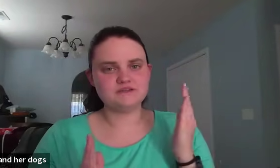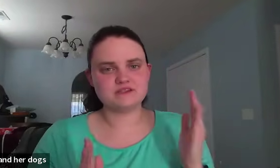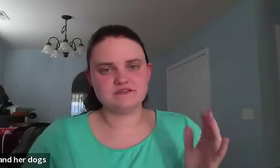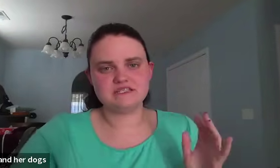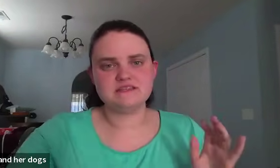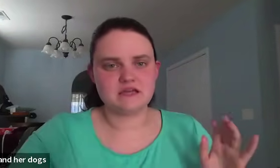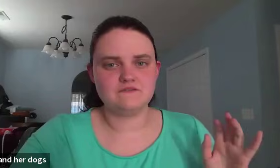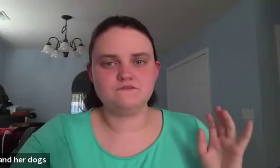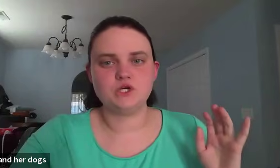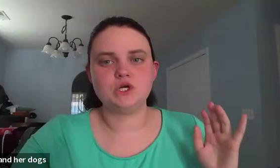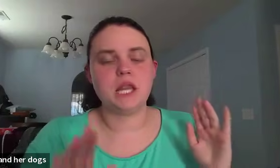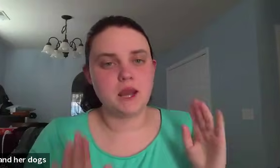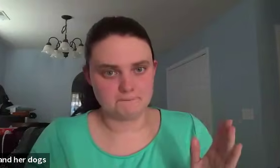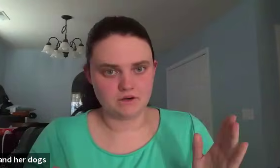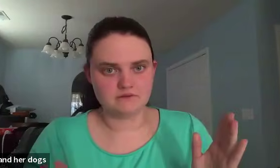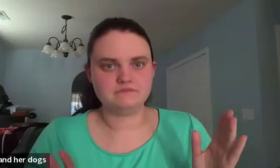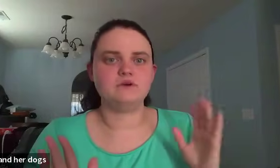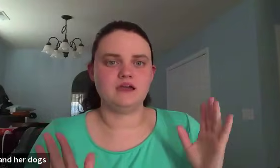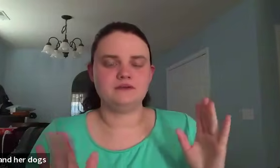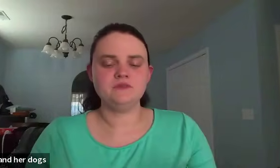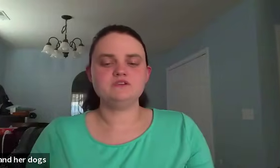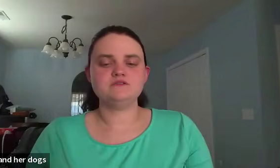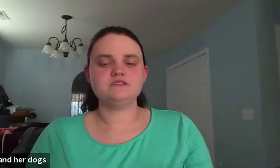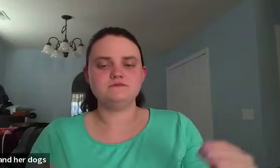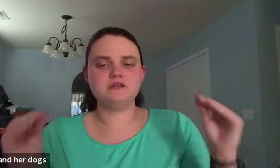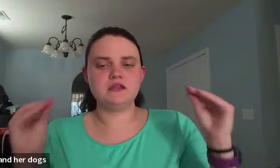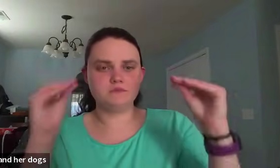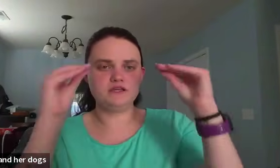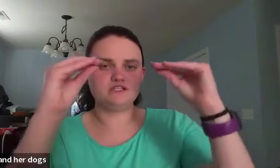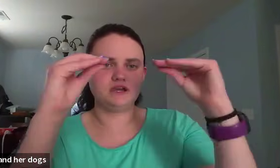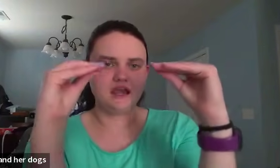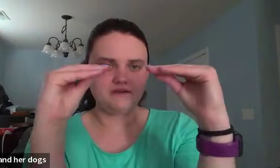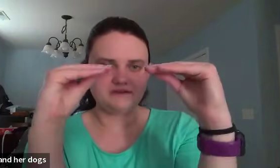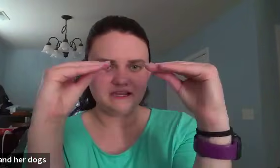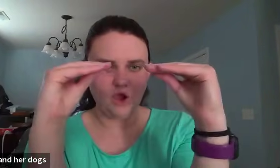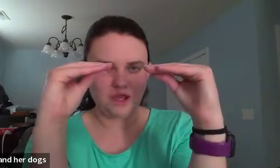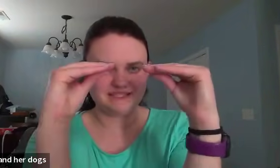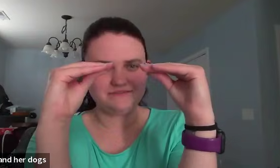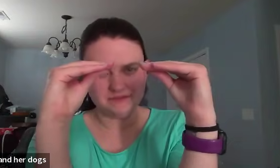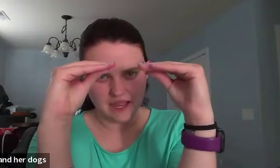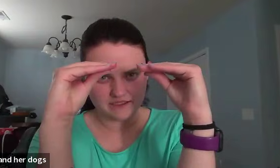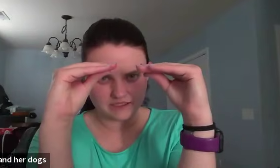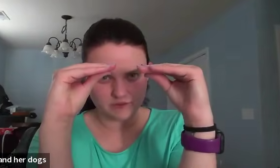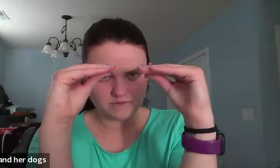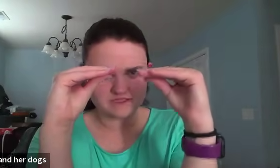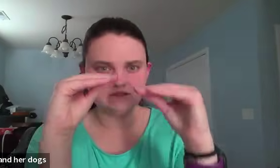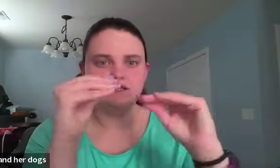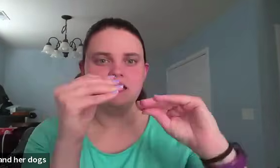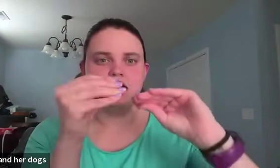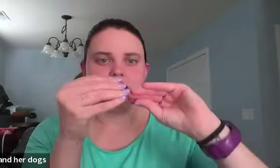is obviously the sign for number. Okay. So the sign for number is you're going to have these like, it's like flat zeros basically. And